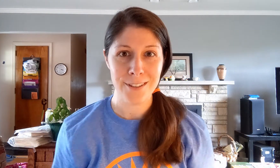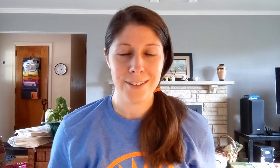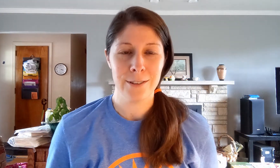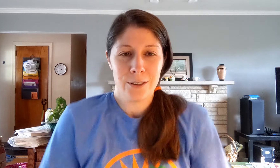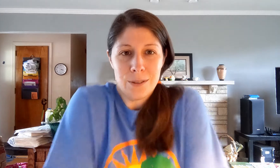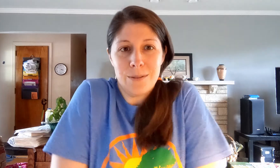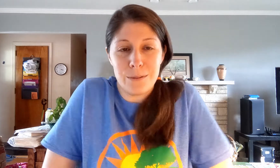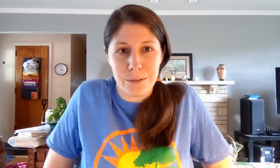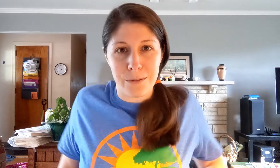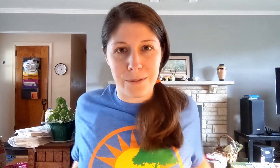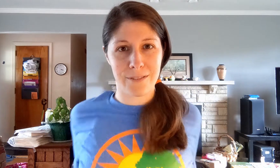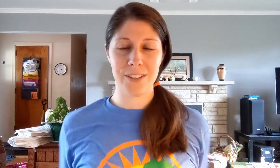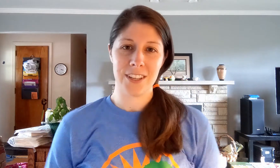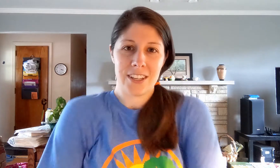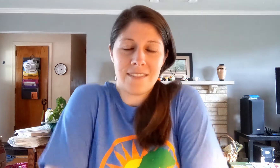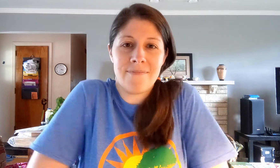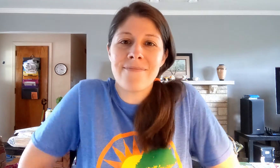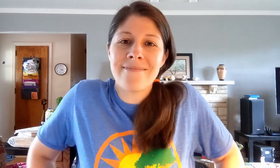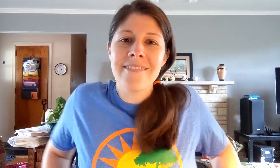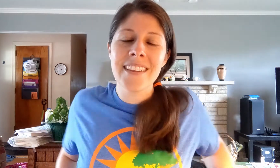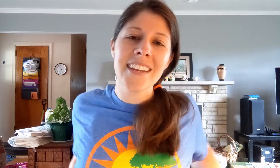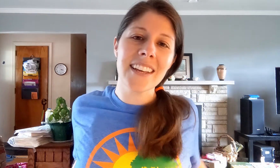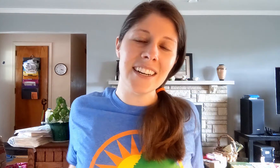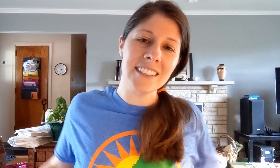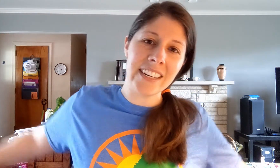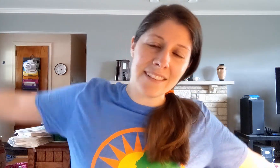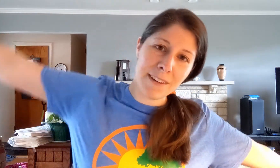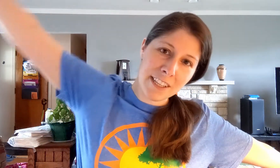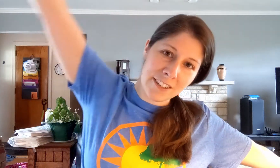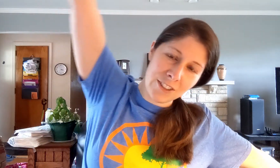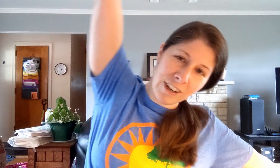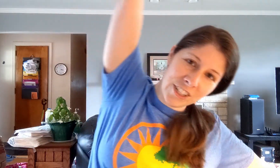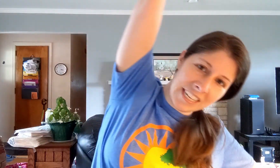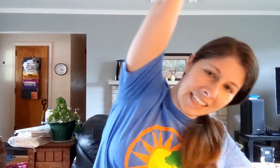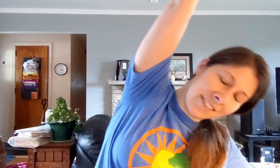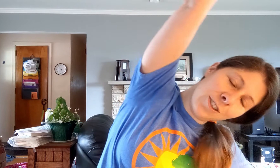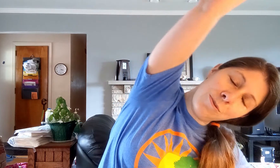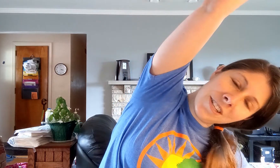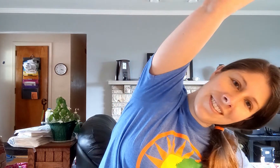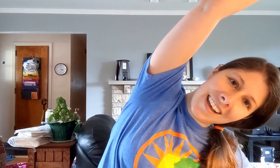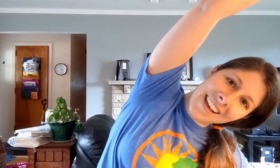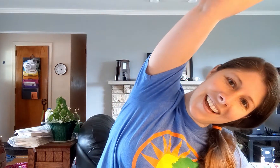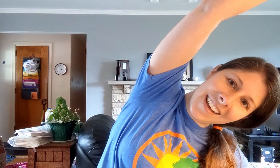backwards. Ooh, it feels good. All right, maybe a little stretching to one